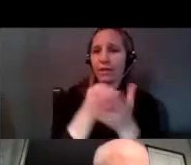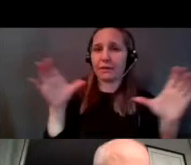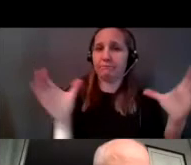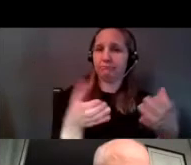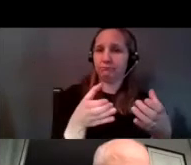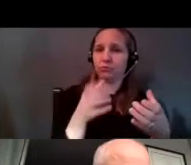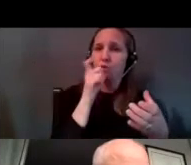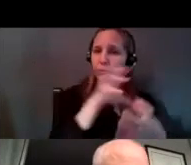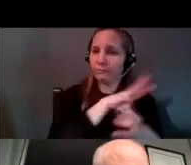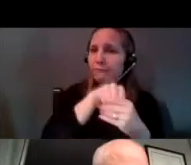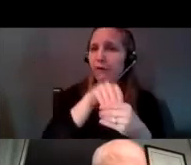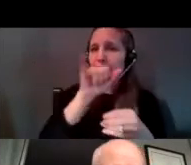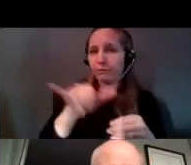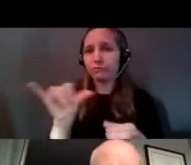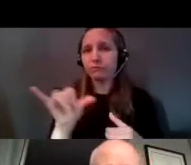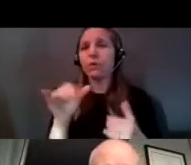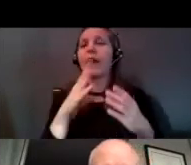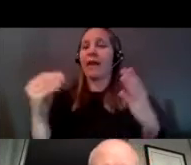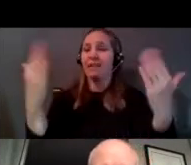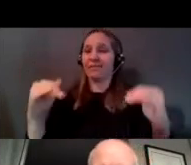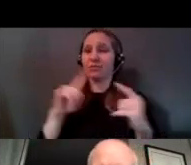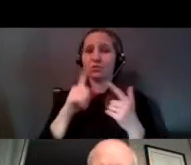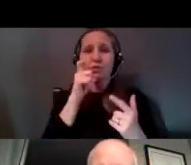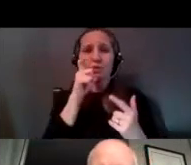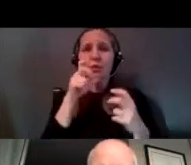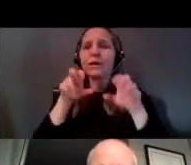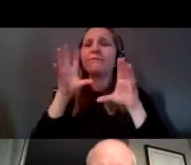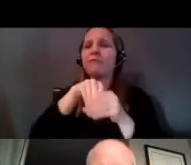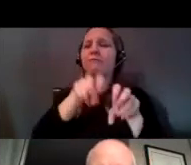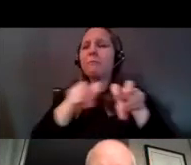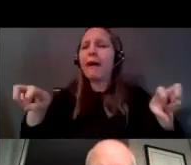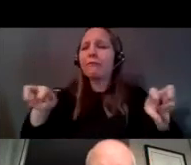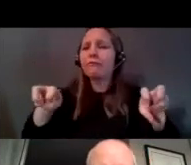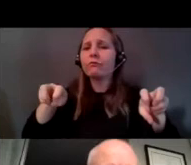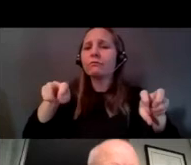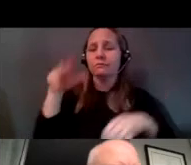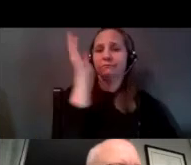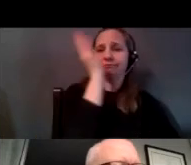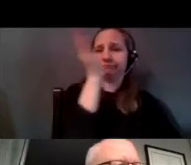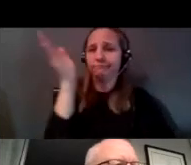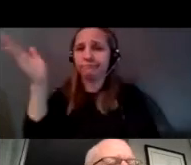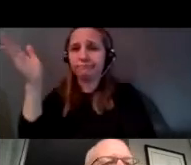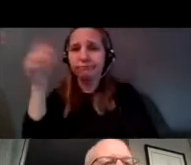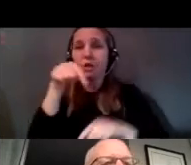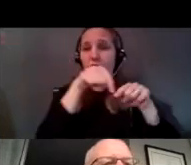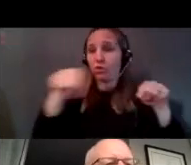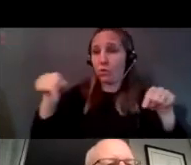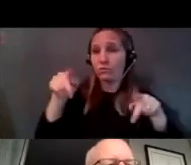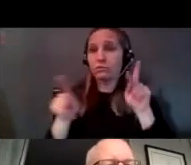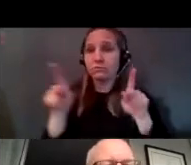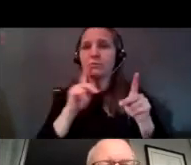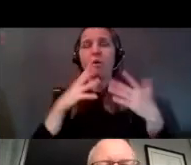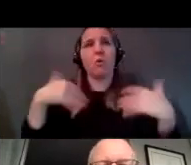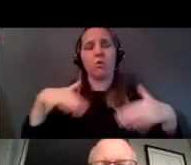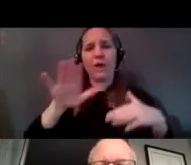participated in this, and to this group of panelists, which I think you'll find have a very unique set of